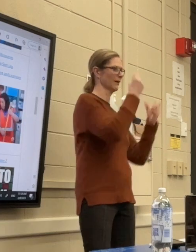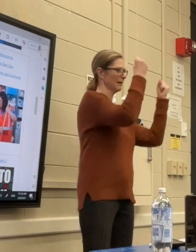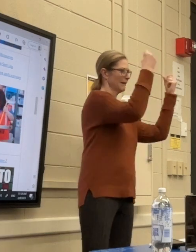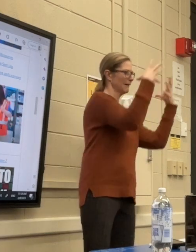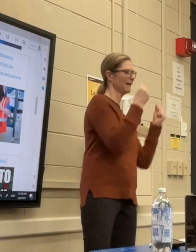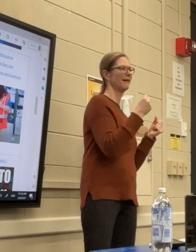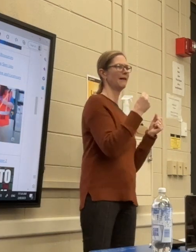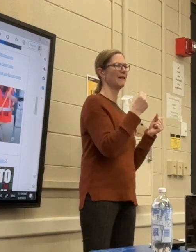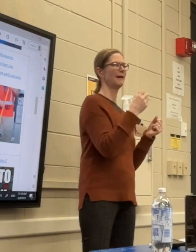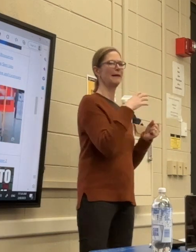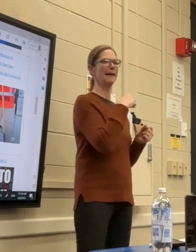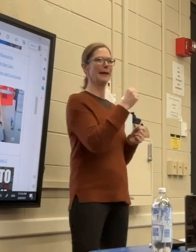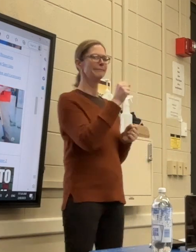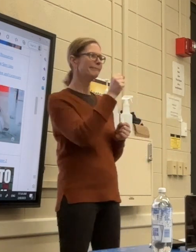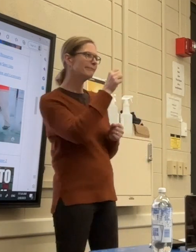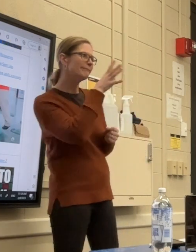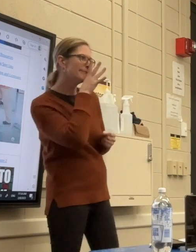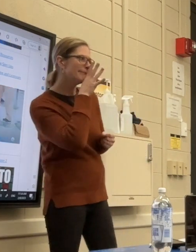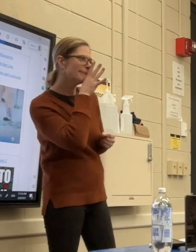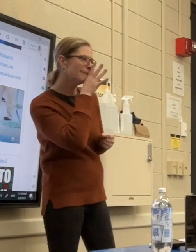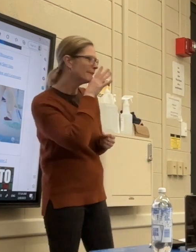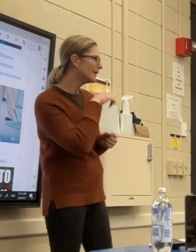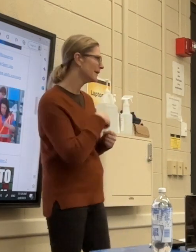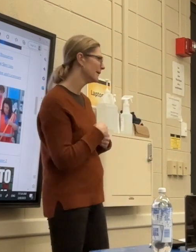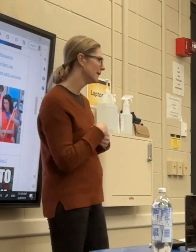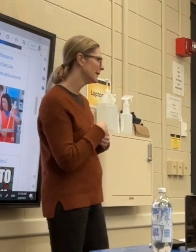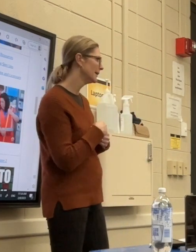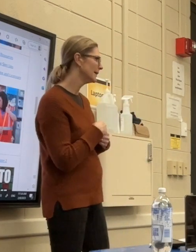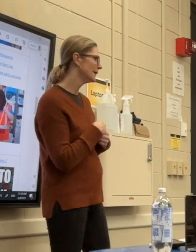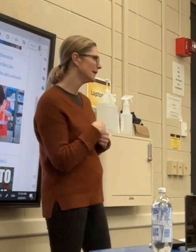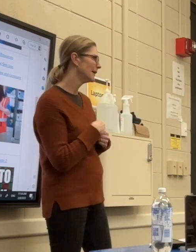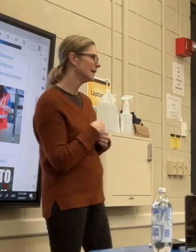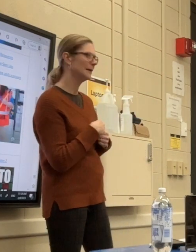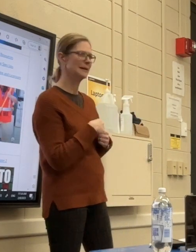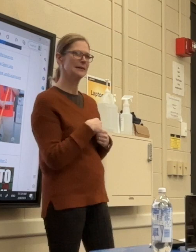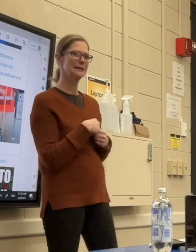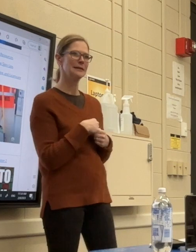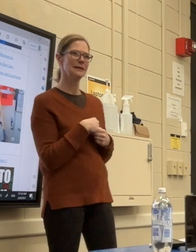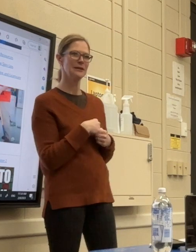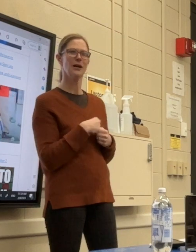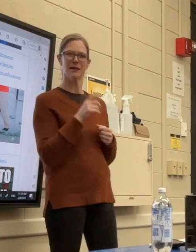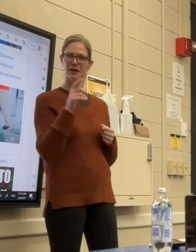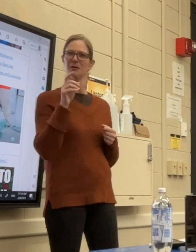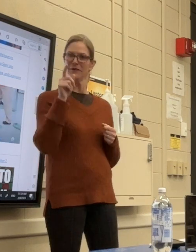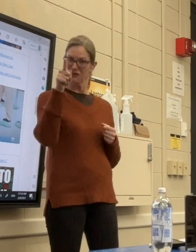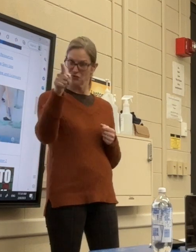I noticed that not everybody has signed up for various things.